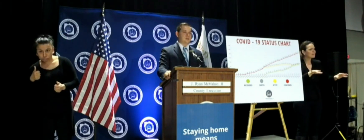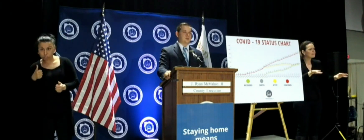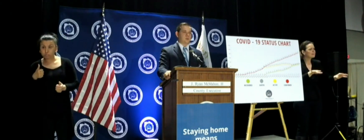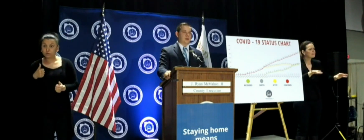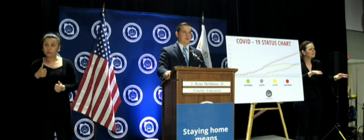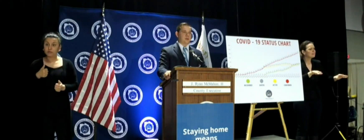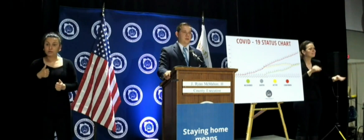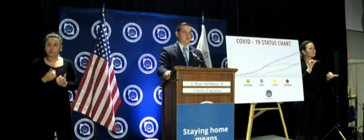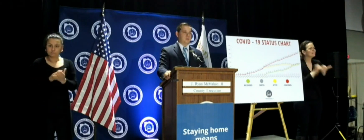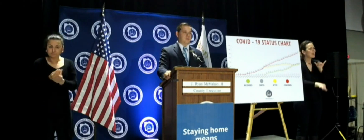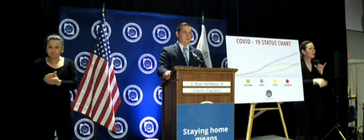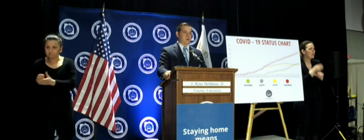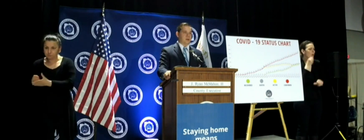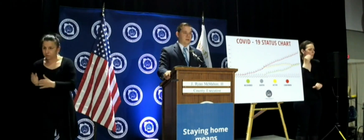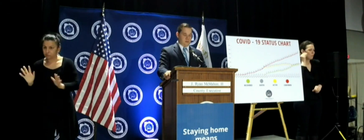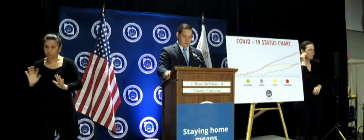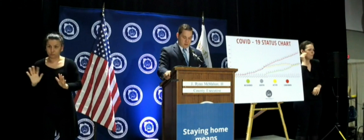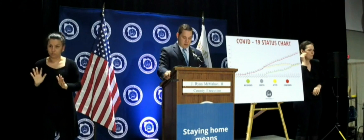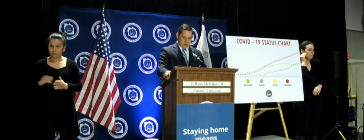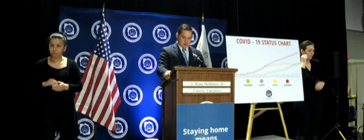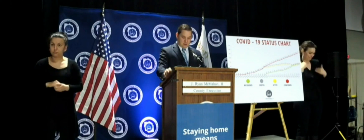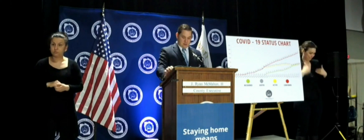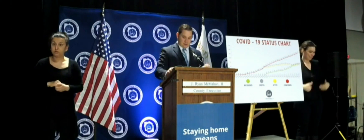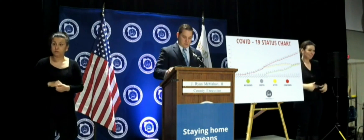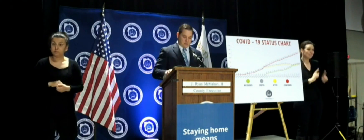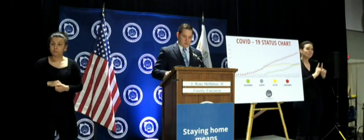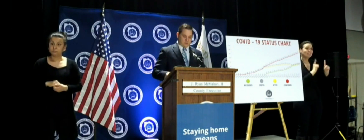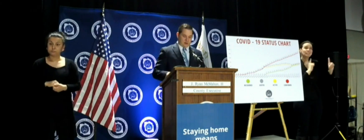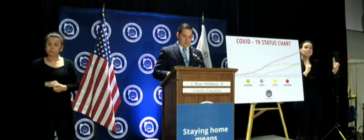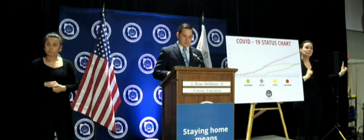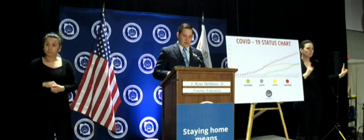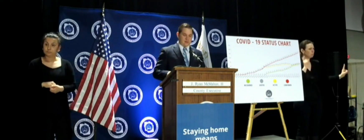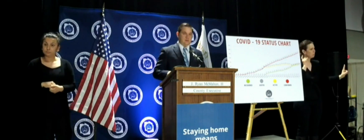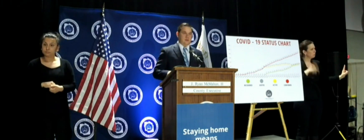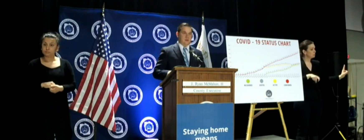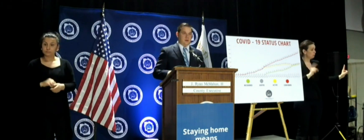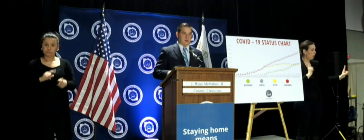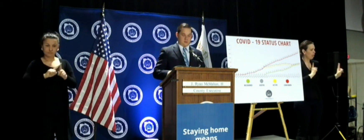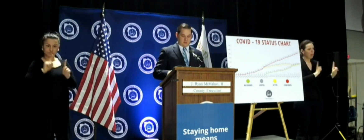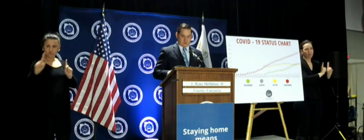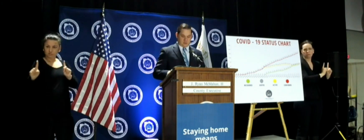stay 6 feet away from everybody. As we know, the virus can't